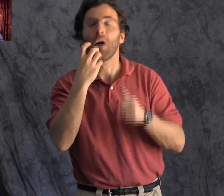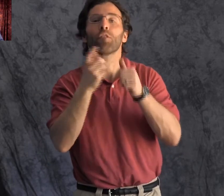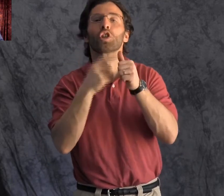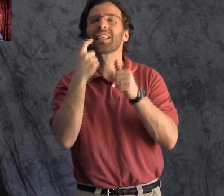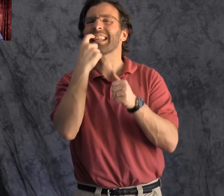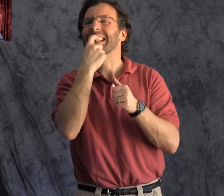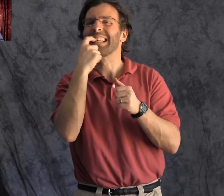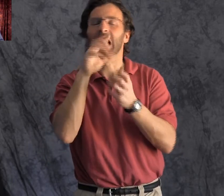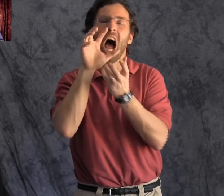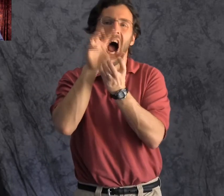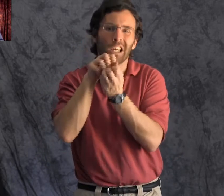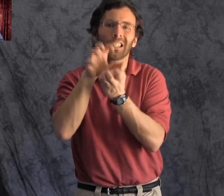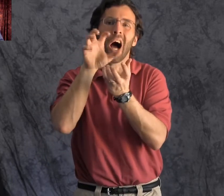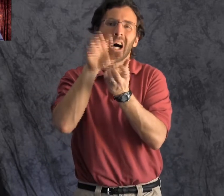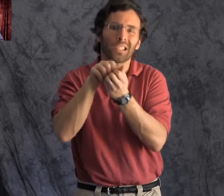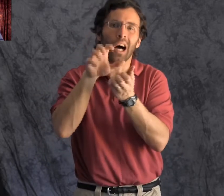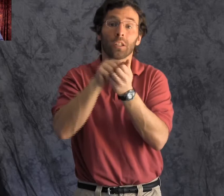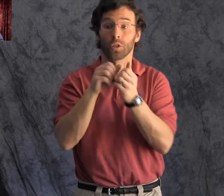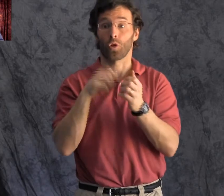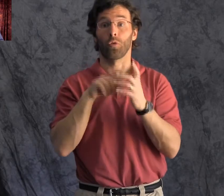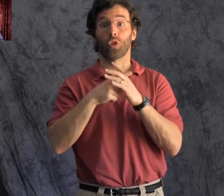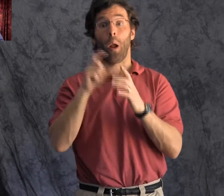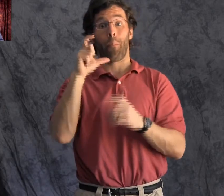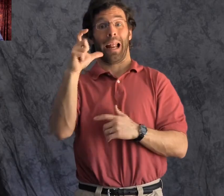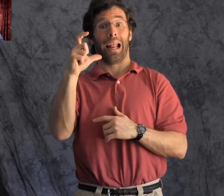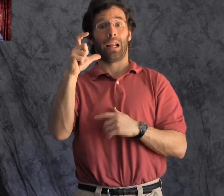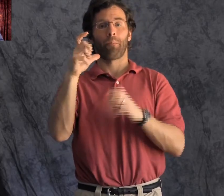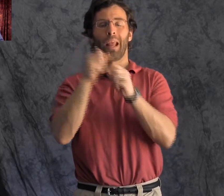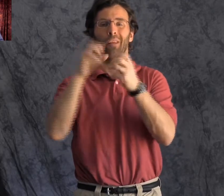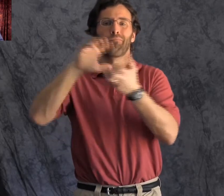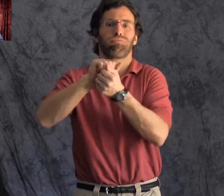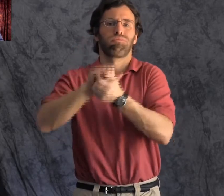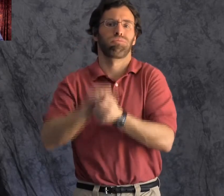digestion begins, especially with sugars, using saliva.